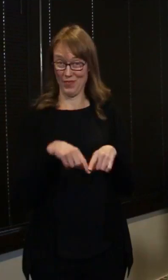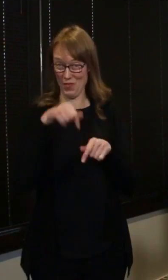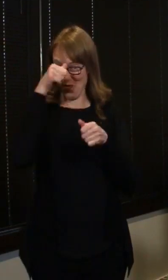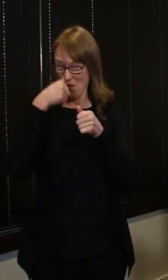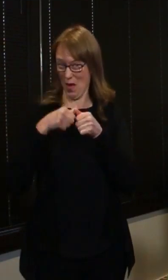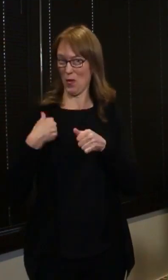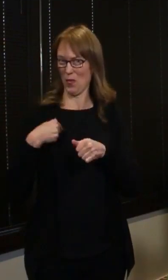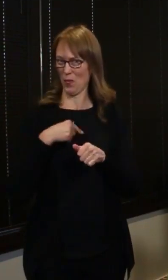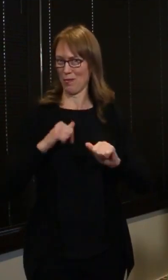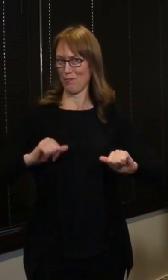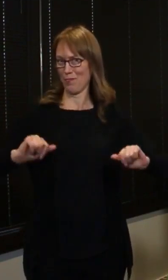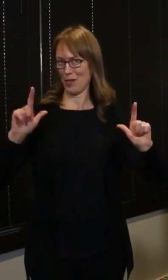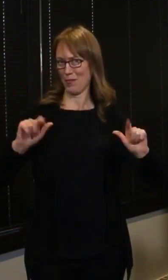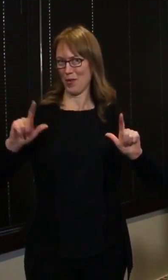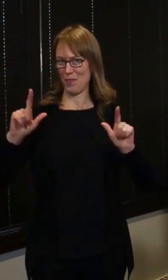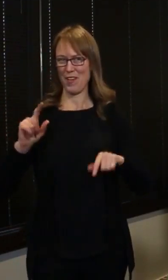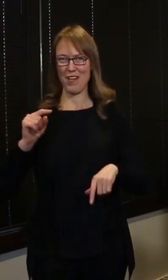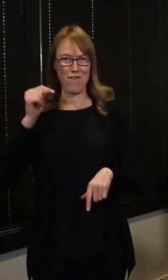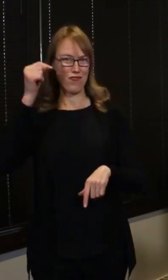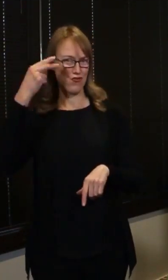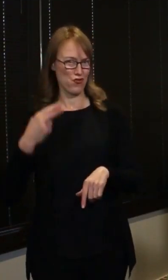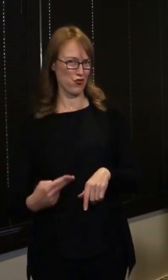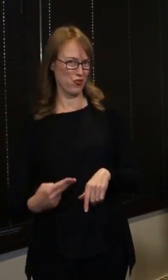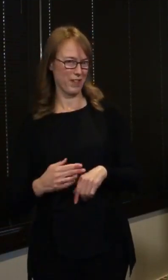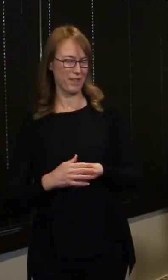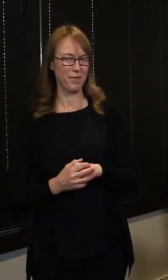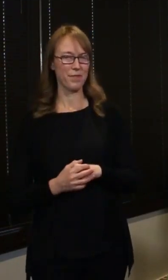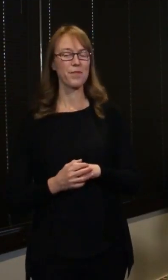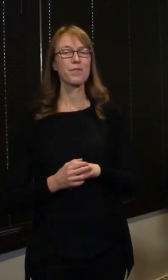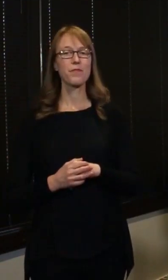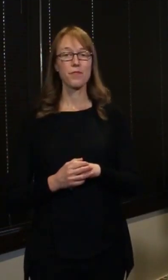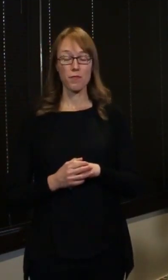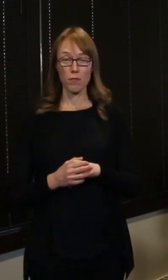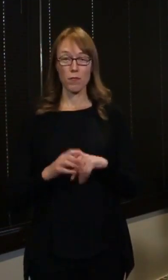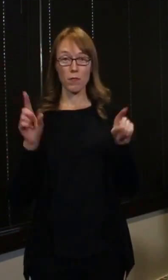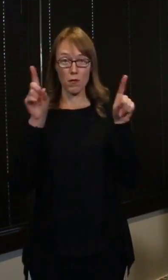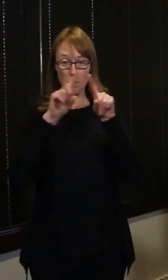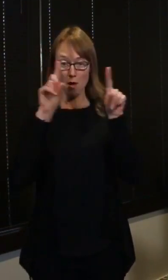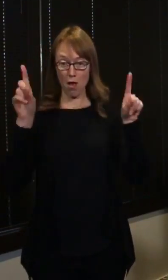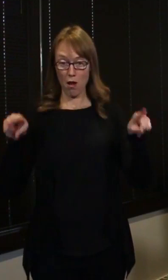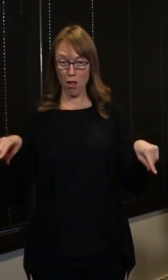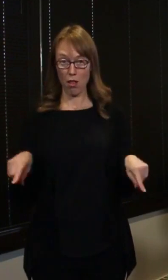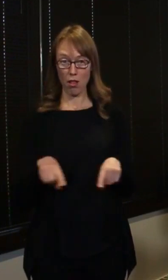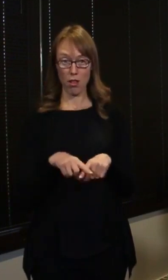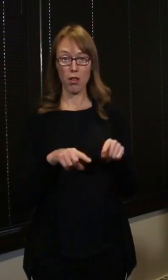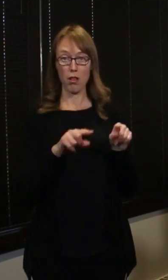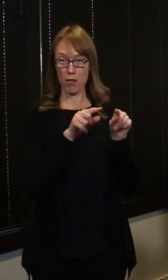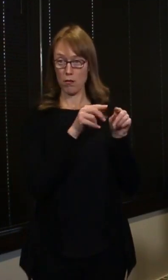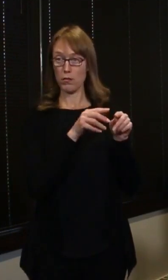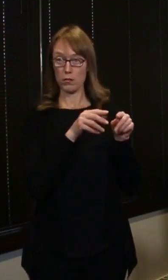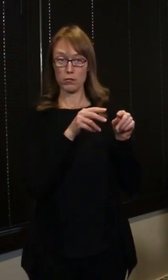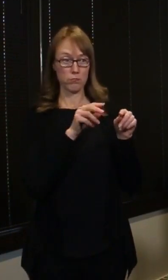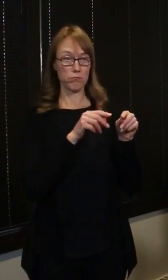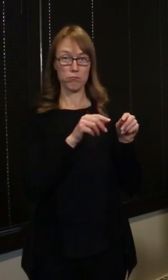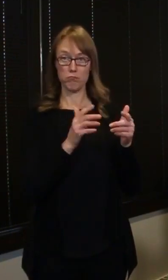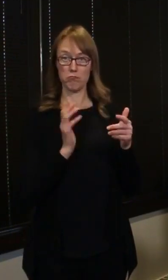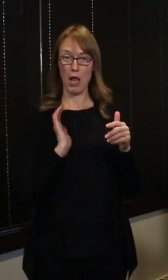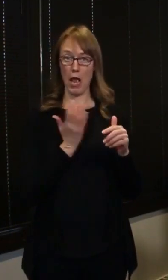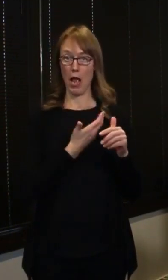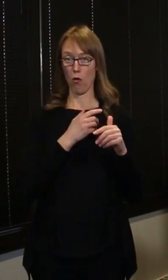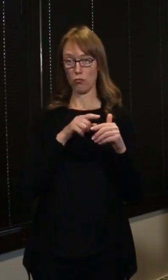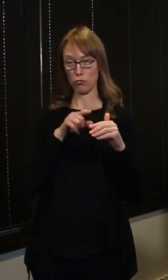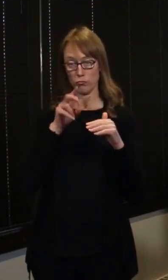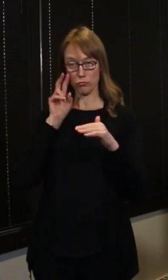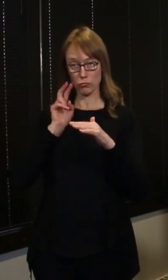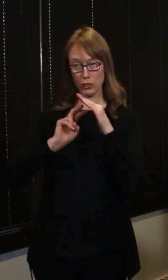we'll briefly go through these. You can see that we didn't change our model this past week because it was trending along with what our predictions were going to